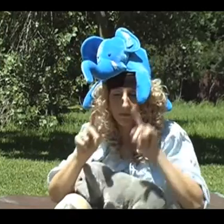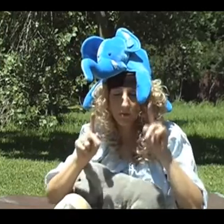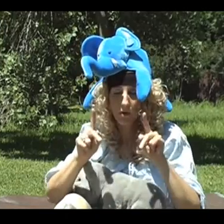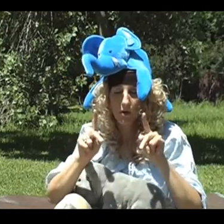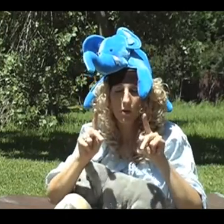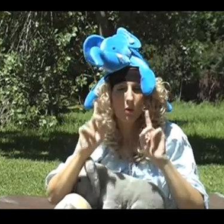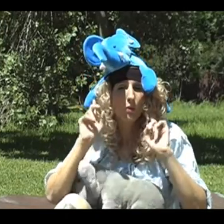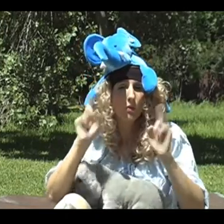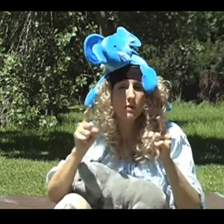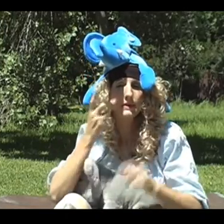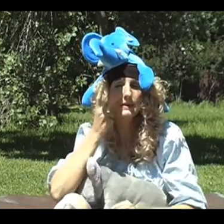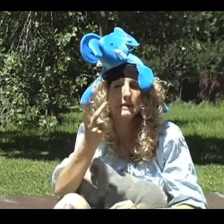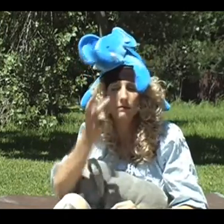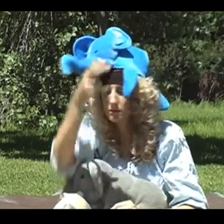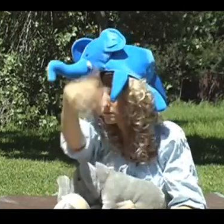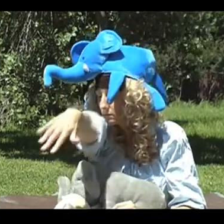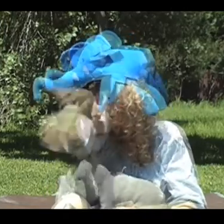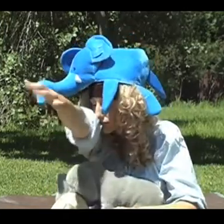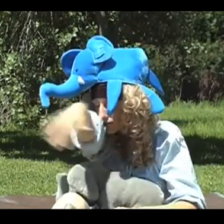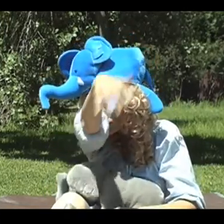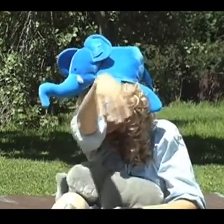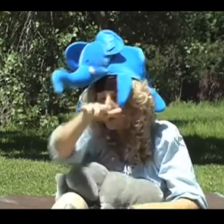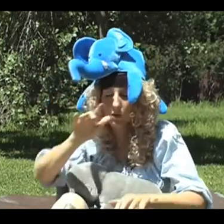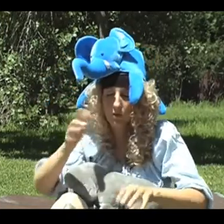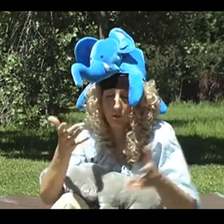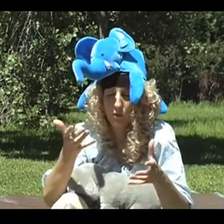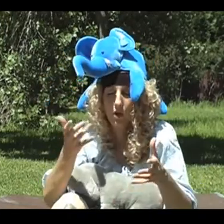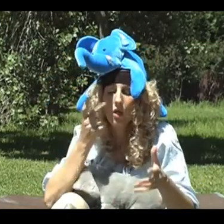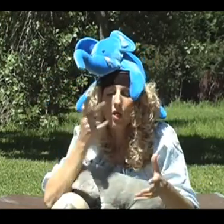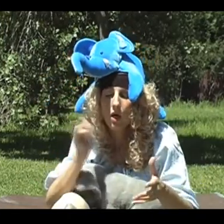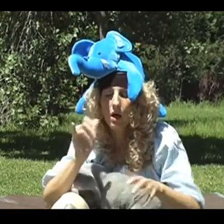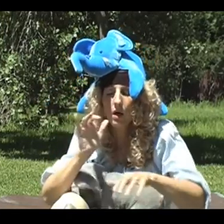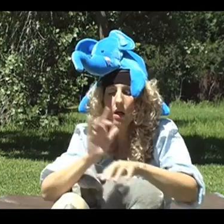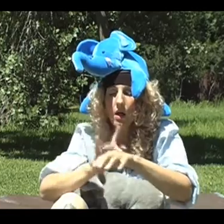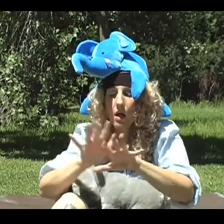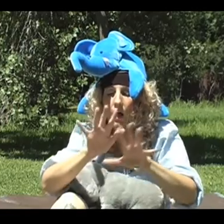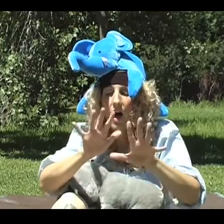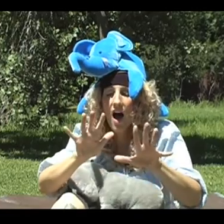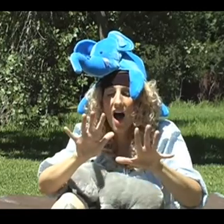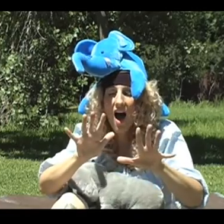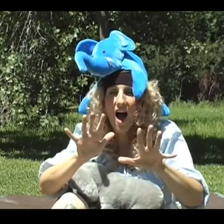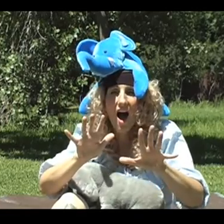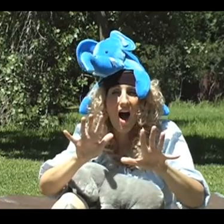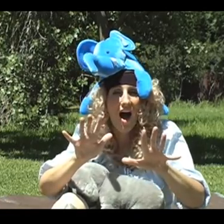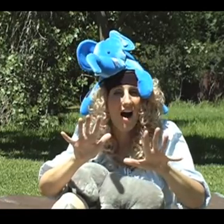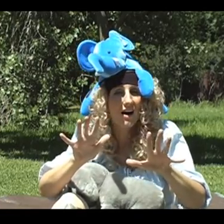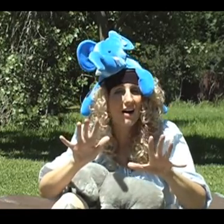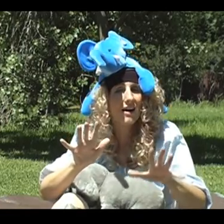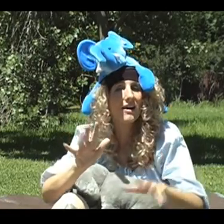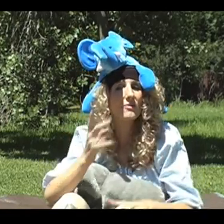people went to see the elephant. They went to touch it and feel it.